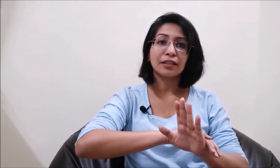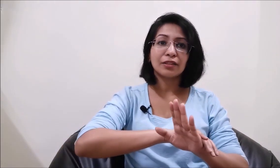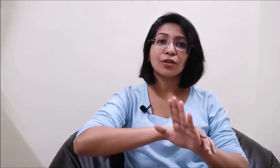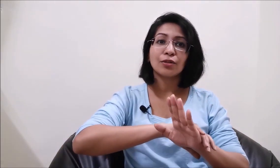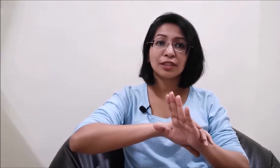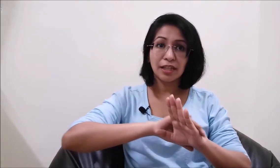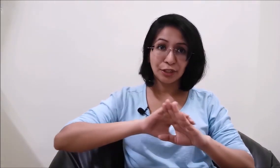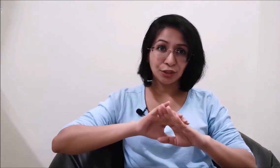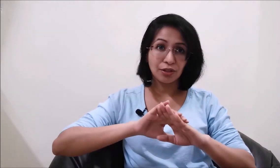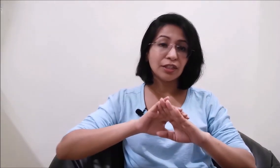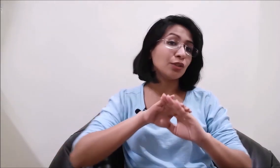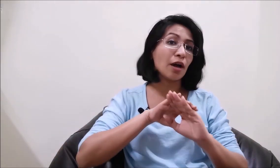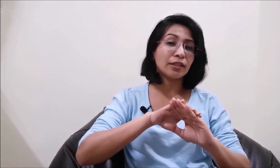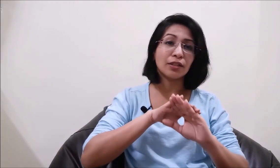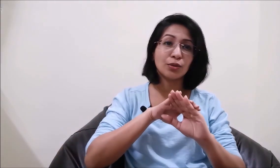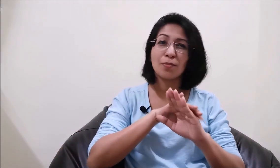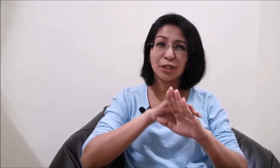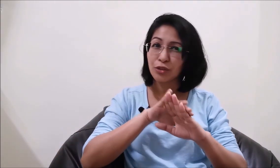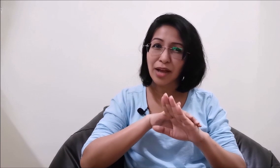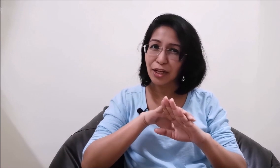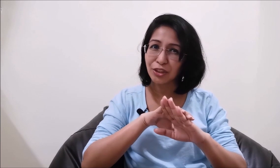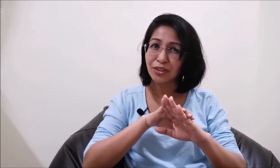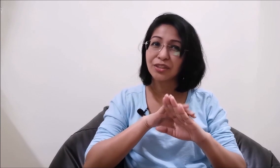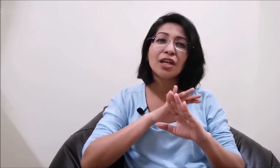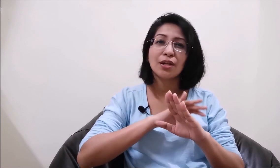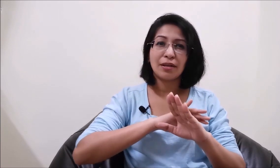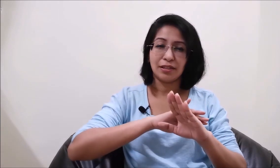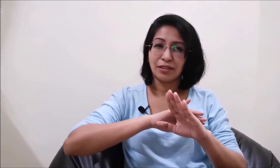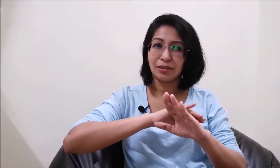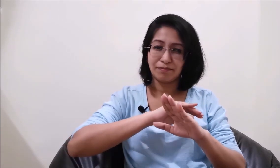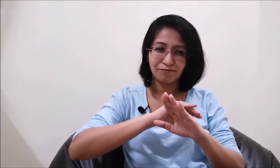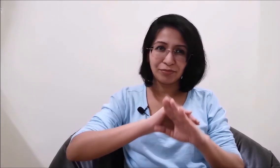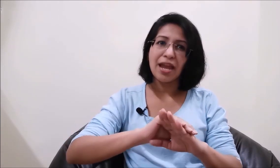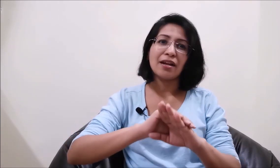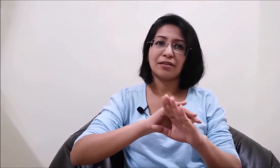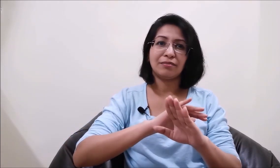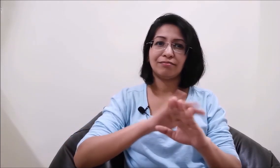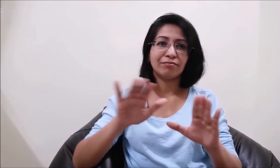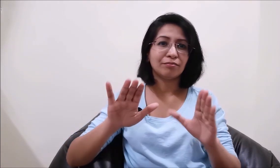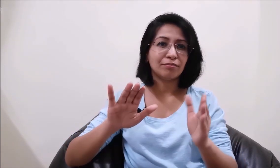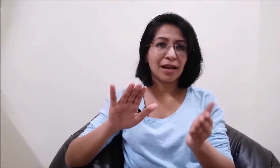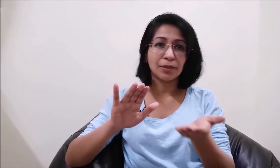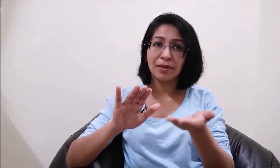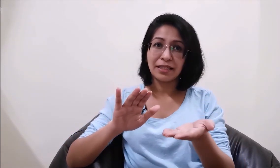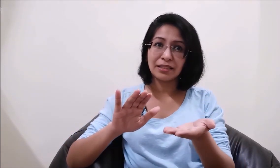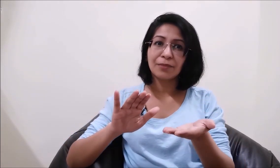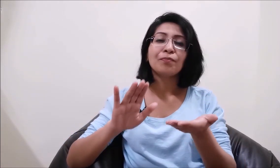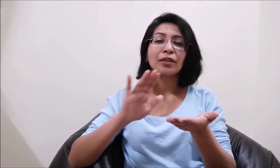is stationary, does not do much of actions, is there as a base,